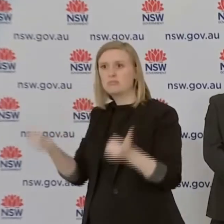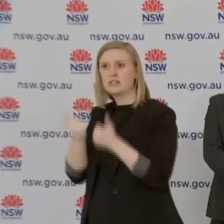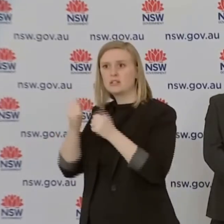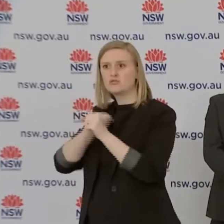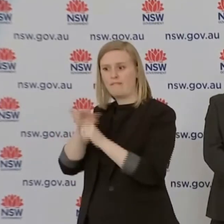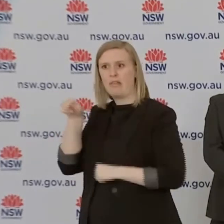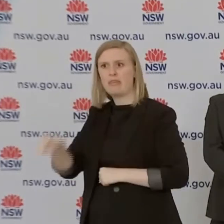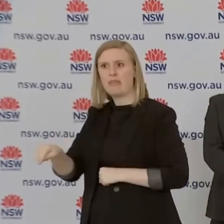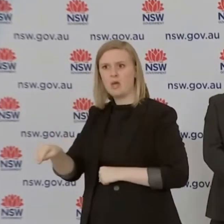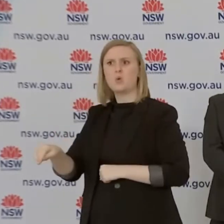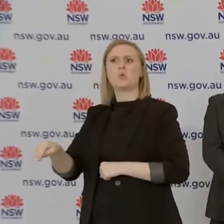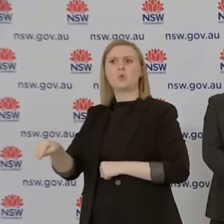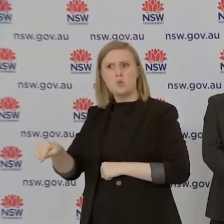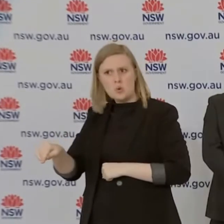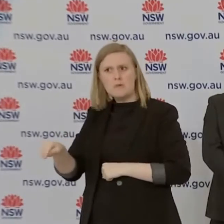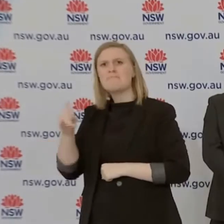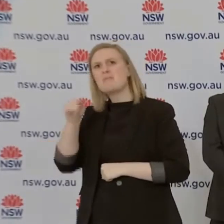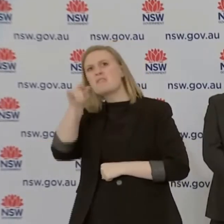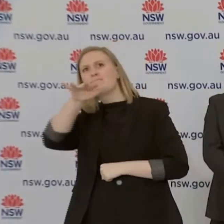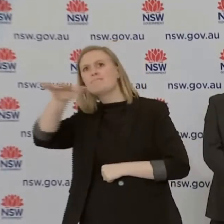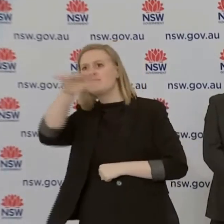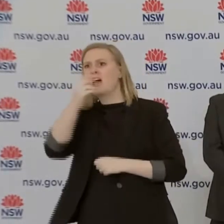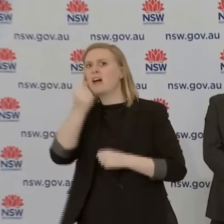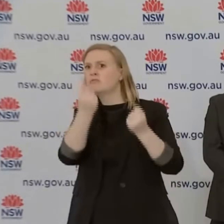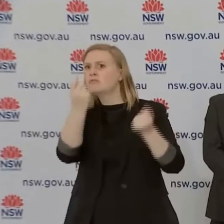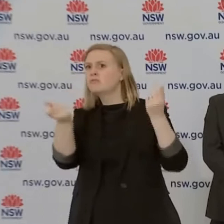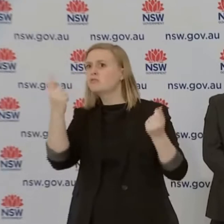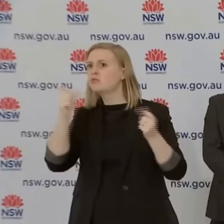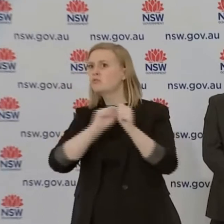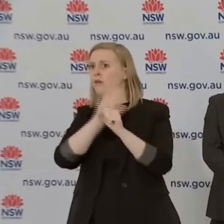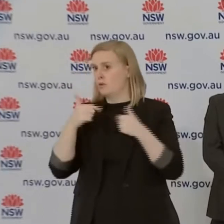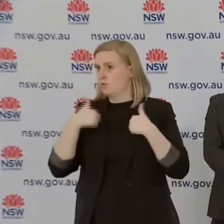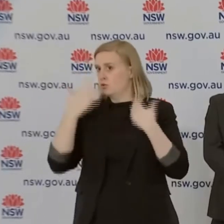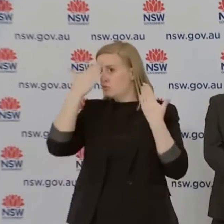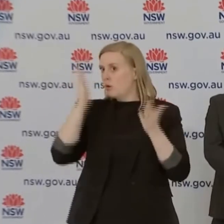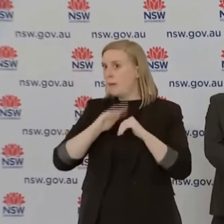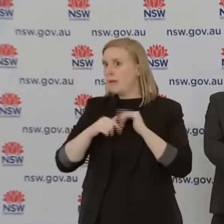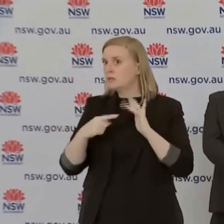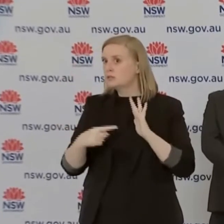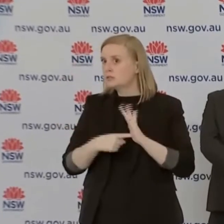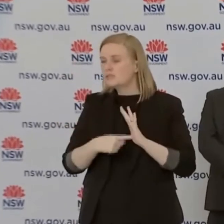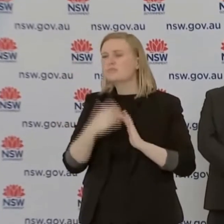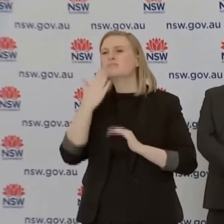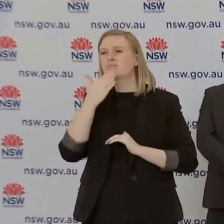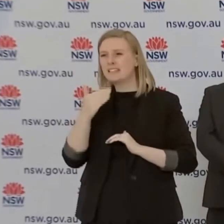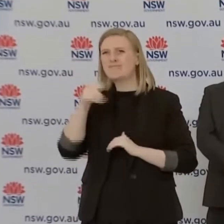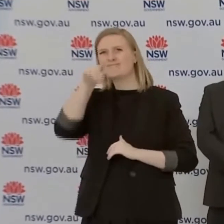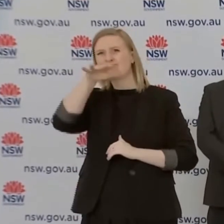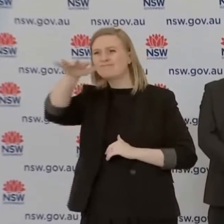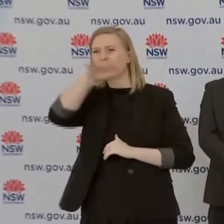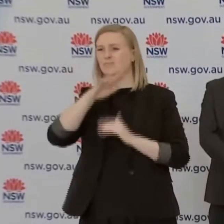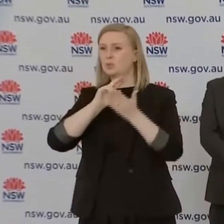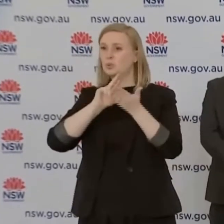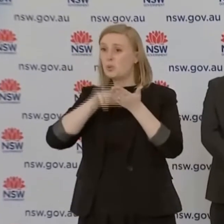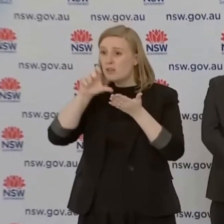undetected cases up around the Newcastle area. So we're really keen to have people come forward to get tested. There will be a list of